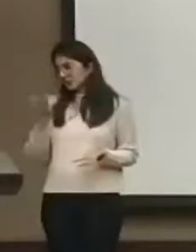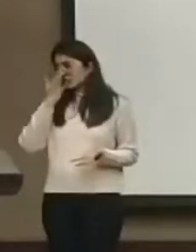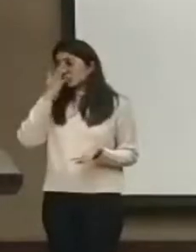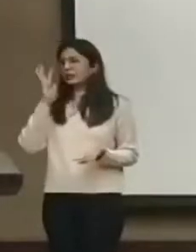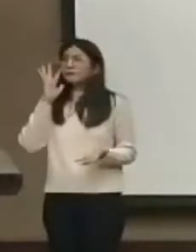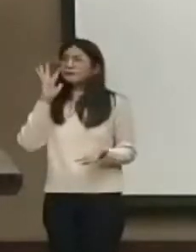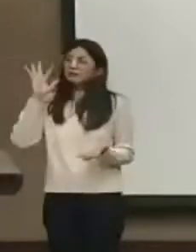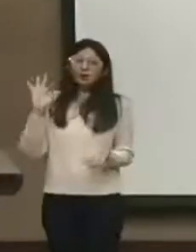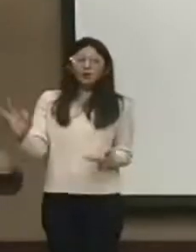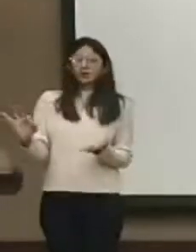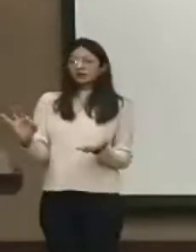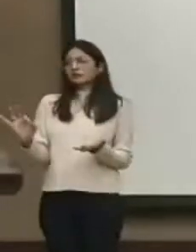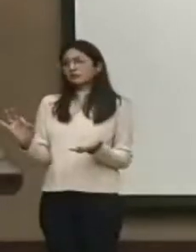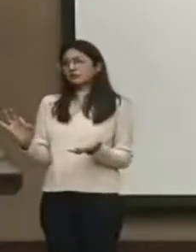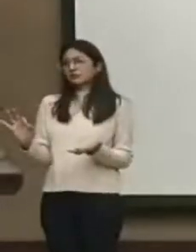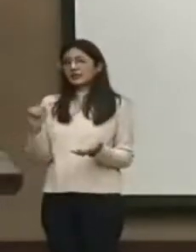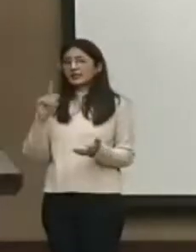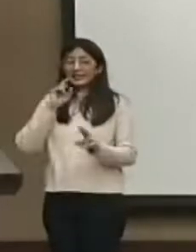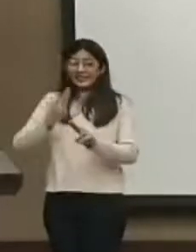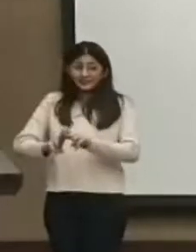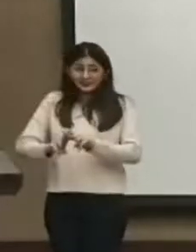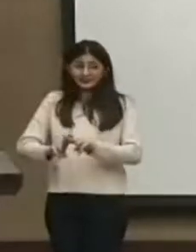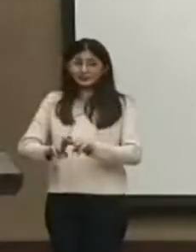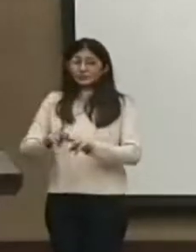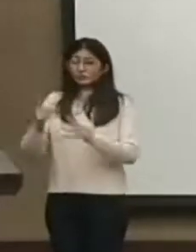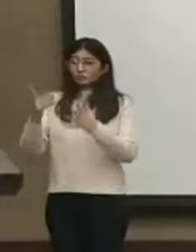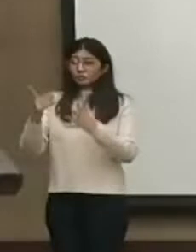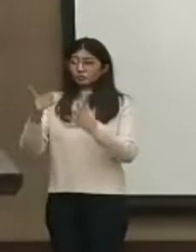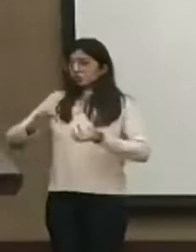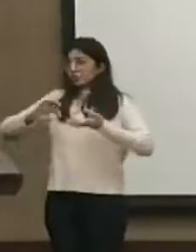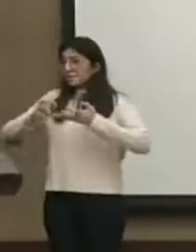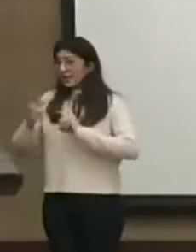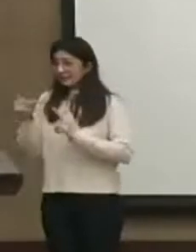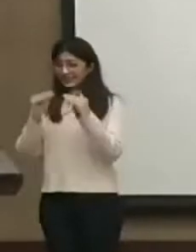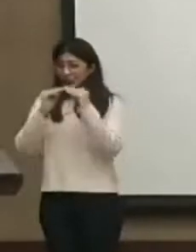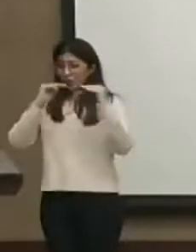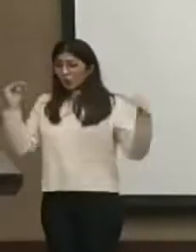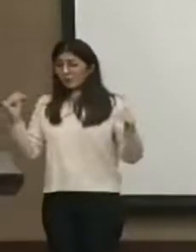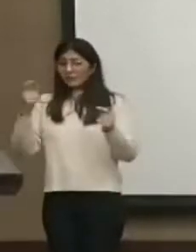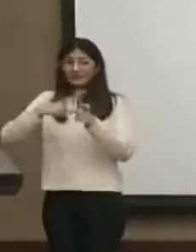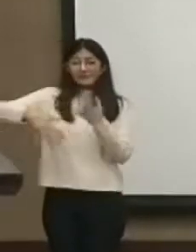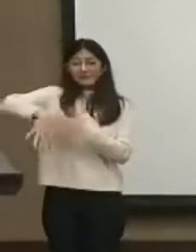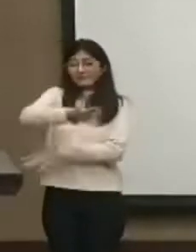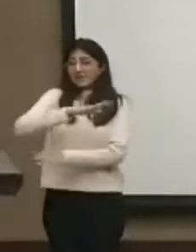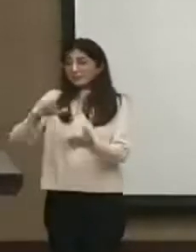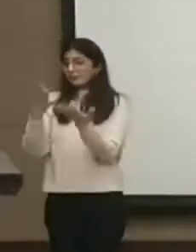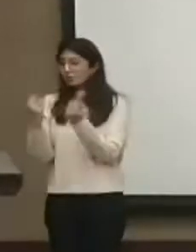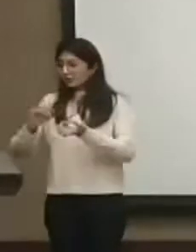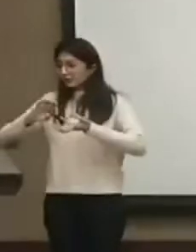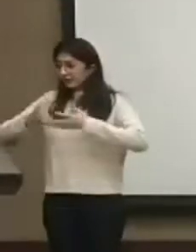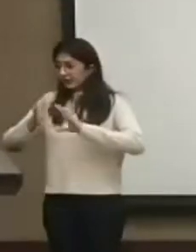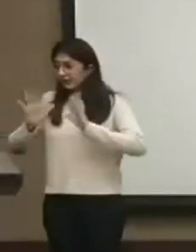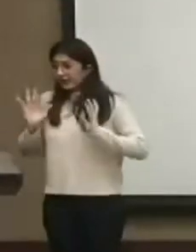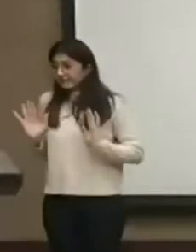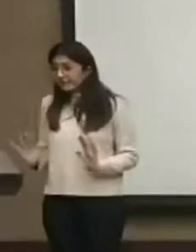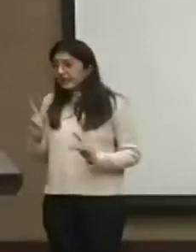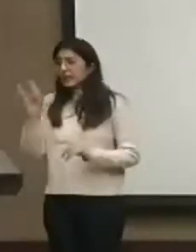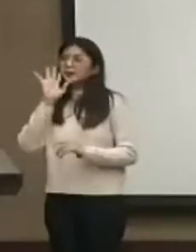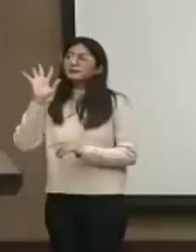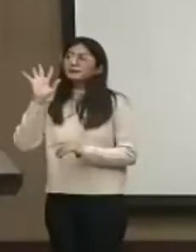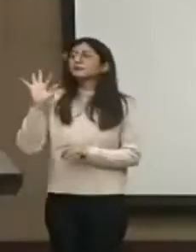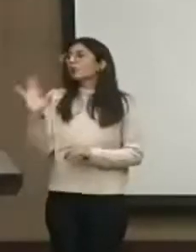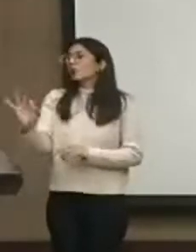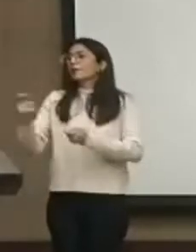it's important that if we have to create that equitable environment, it is important for us to have